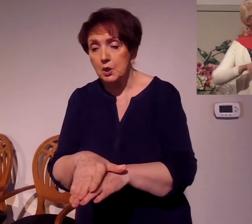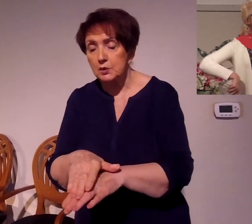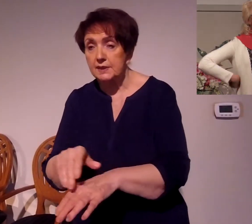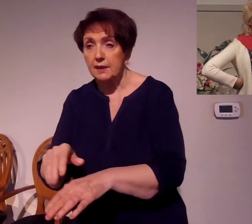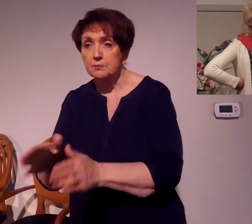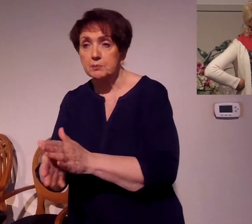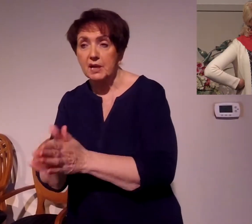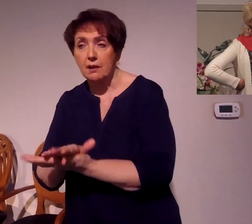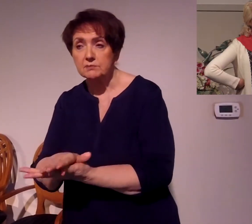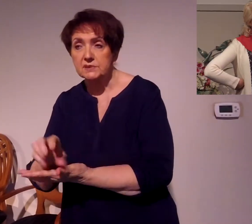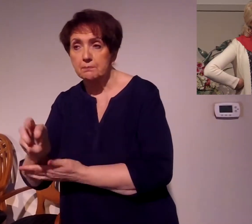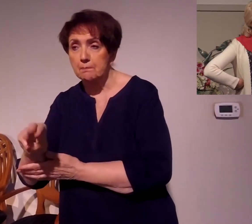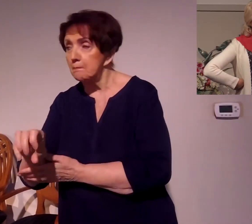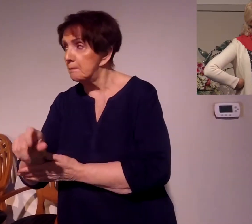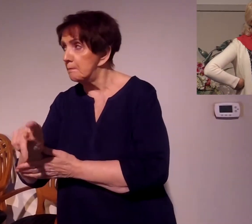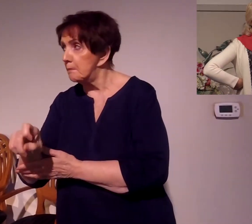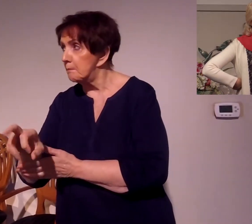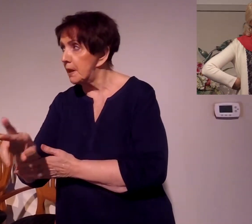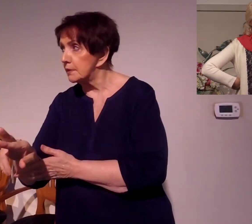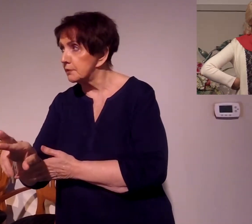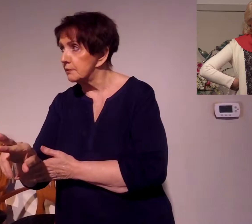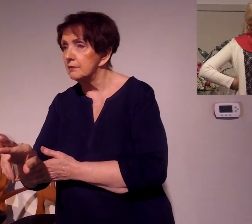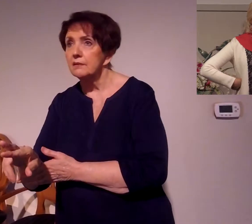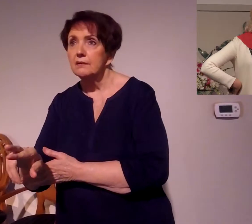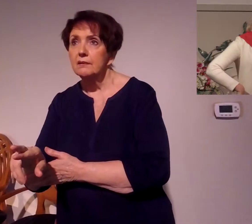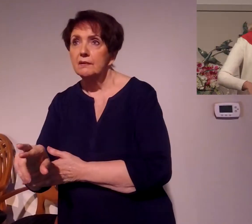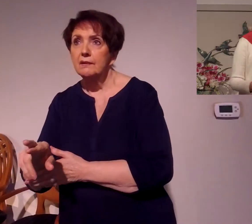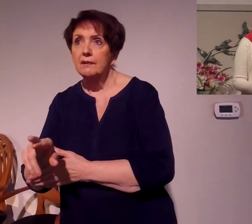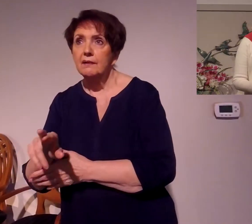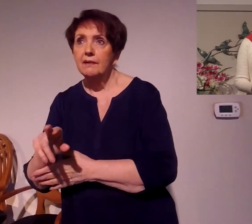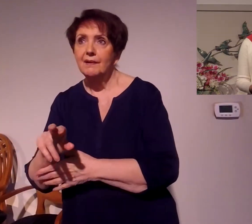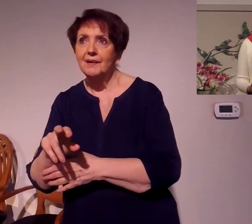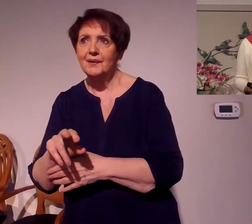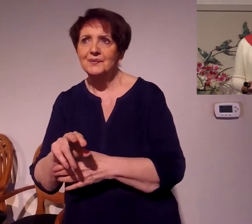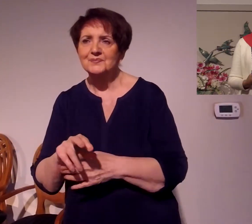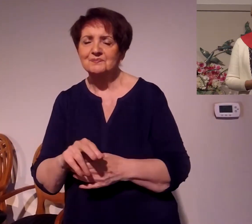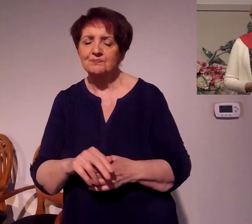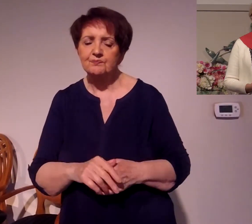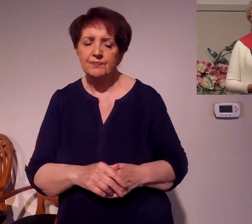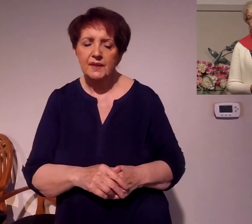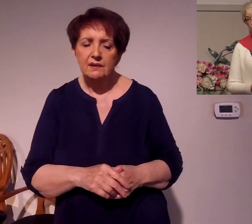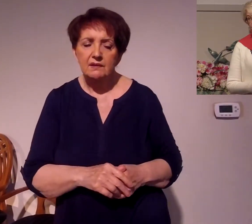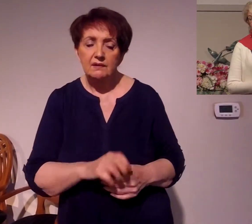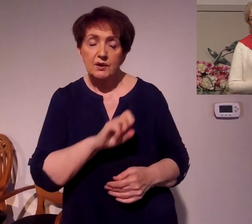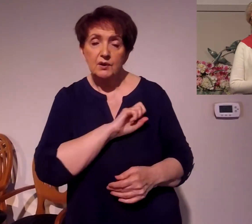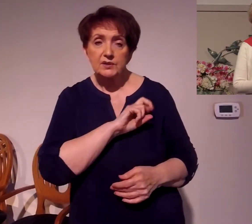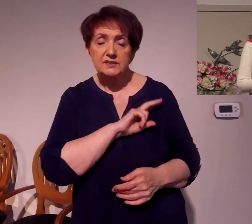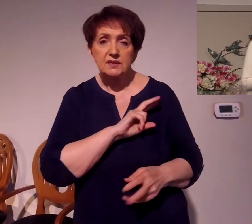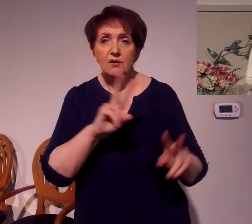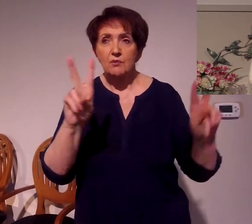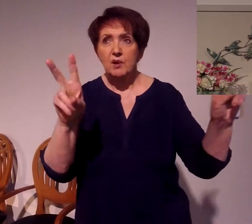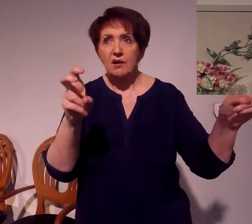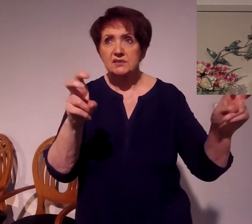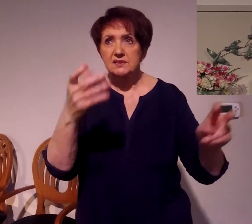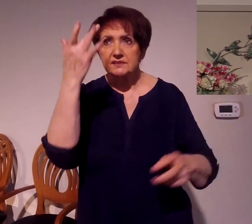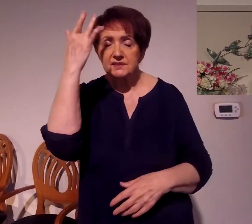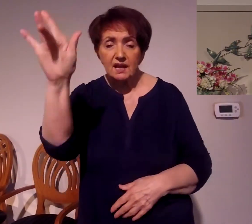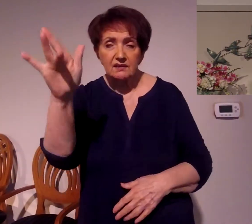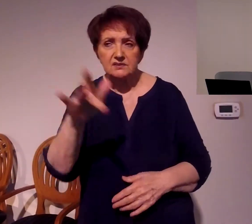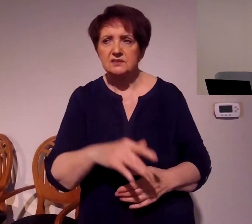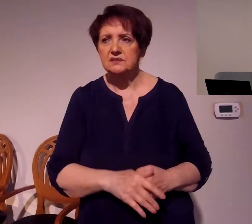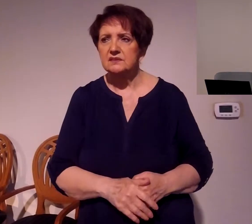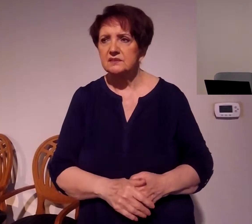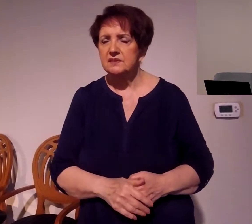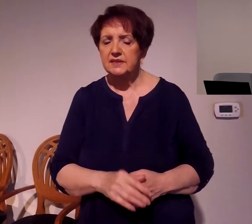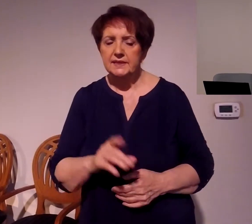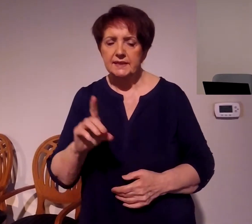going to, that's out of place. It's supposed to come last. So, Ernest Holmes calls it intelligence.